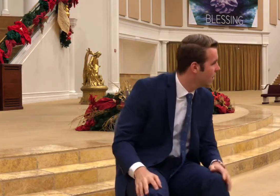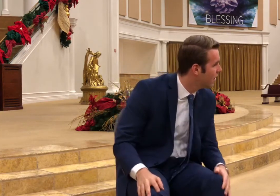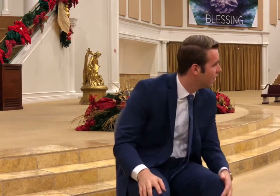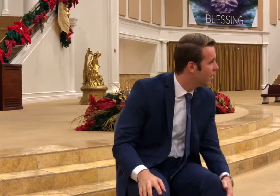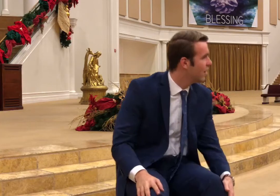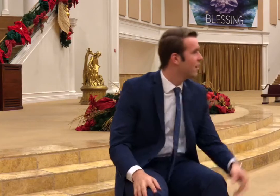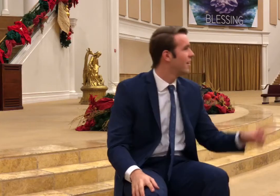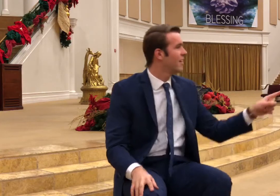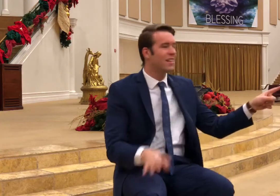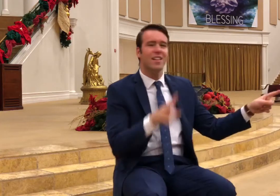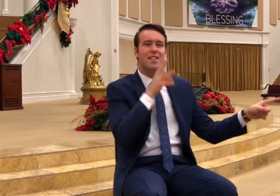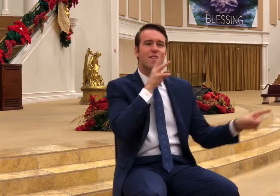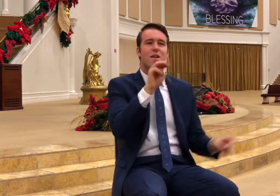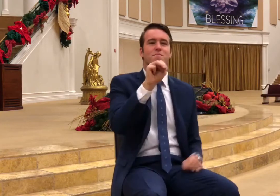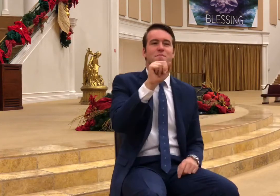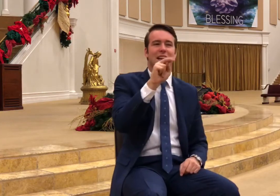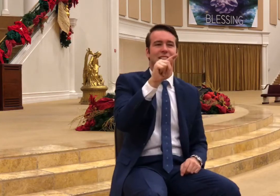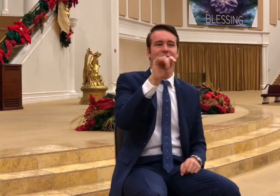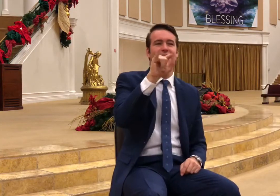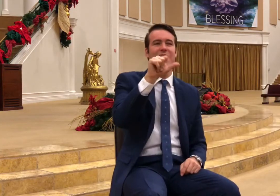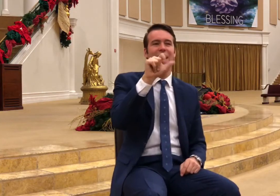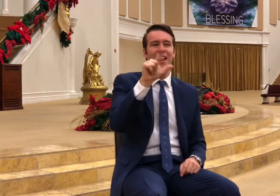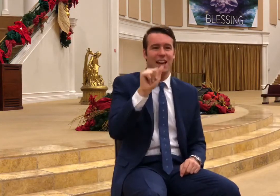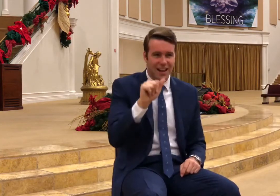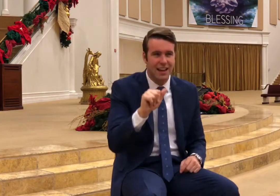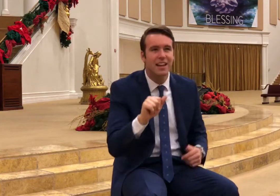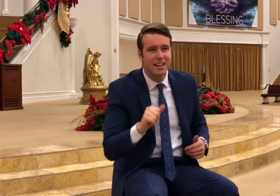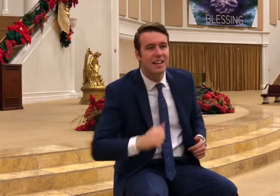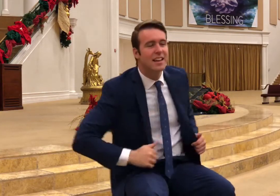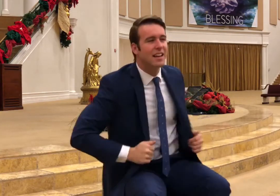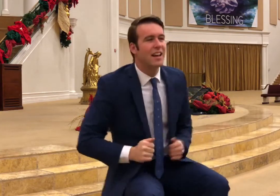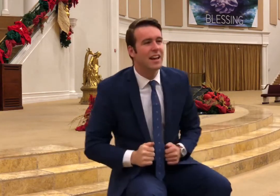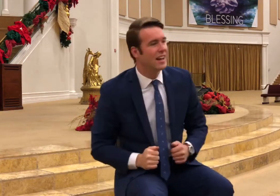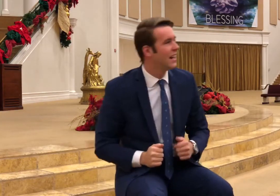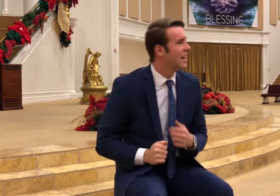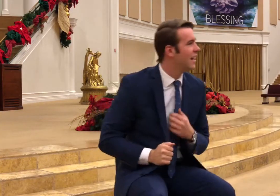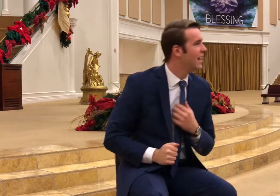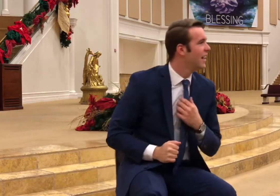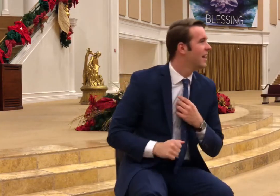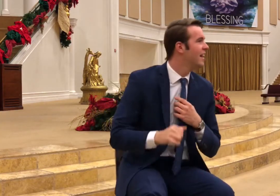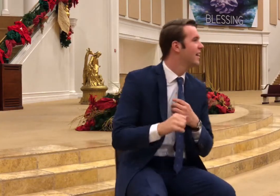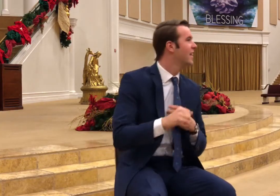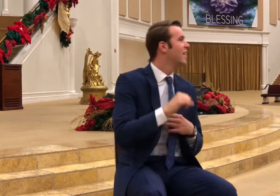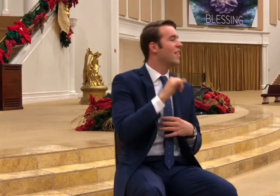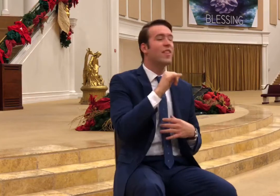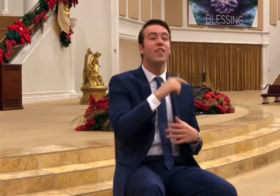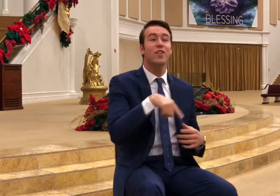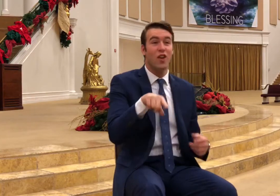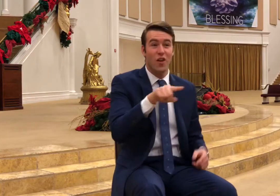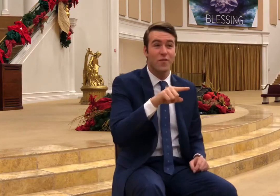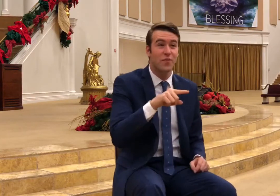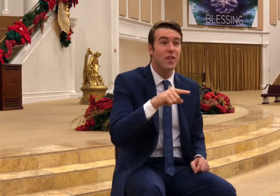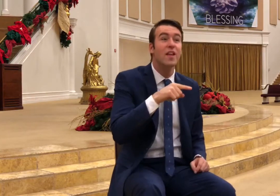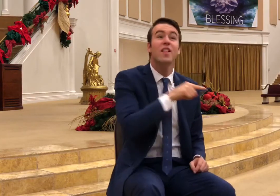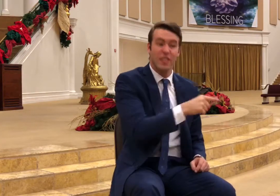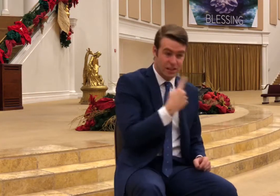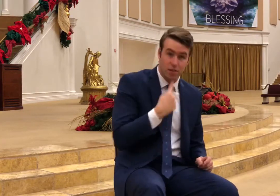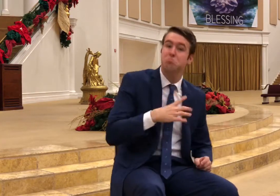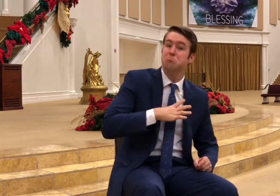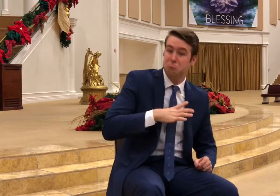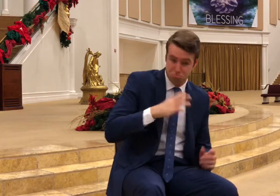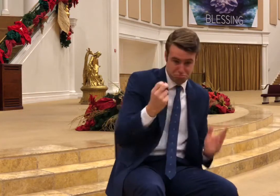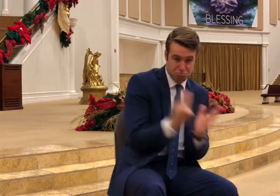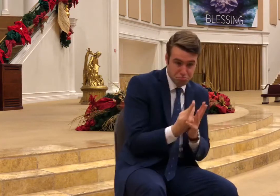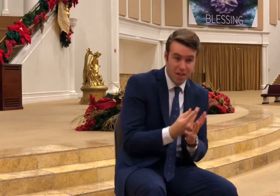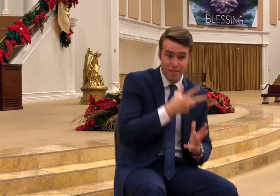remember? Mantigali, there it is, Mantigali. So it's got to go through the Mantigali, and the Mantigali signed off on it. They said, we want it. We met